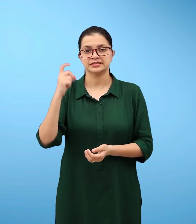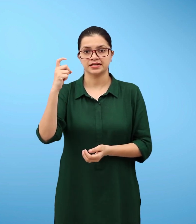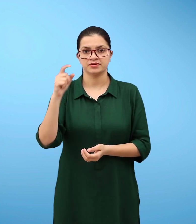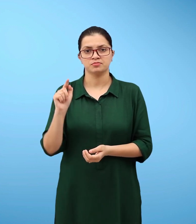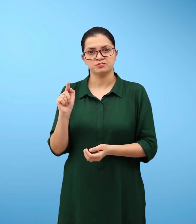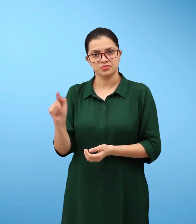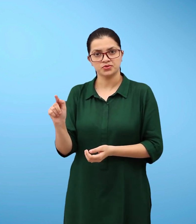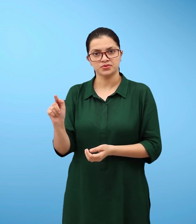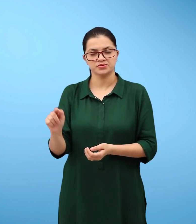Number 7.